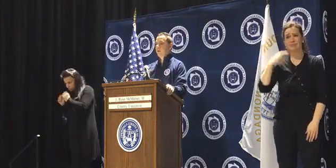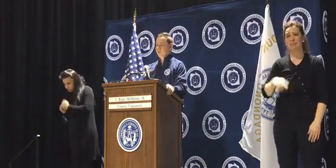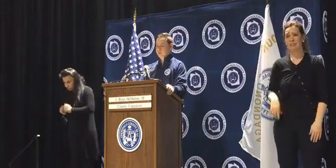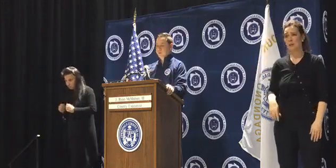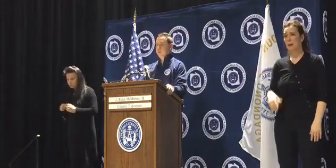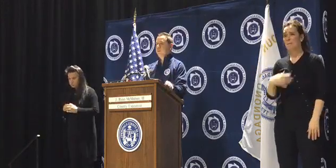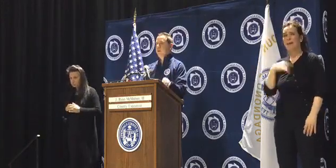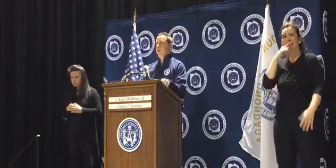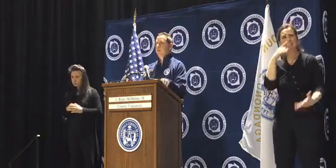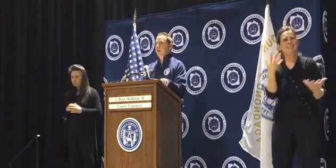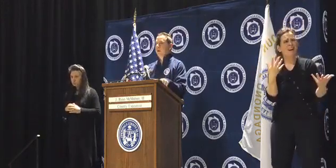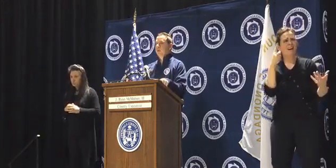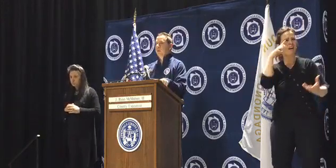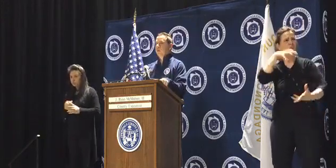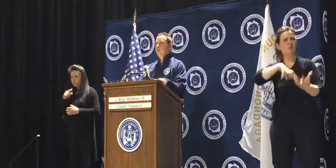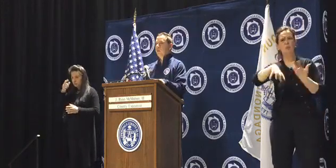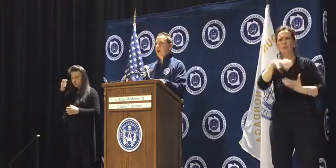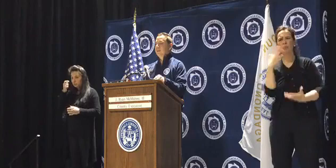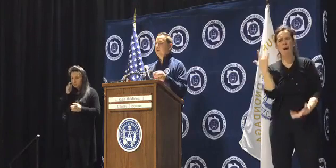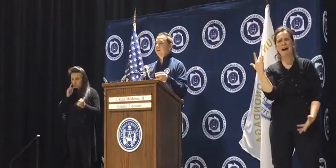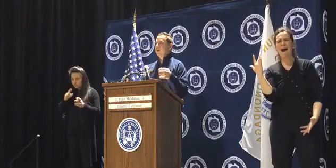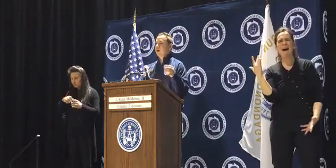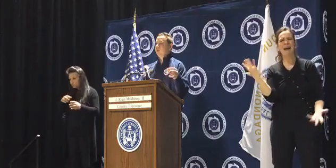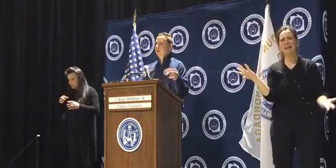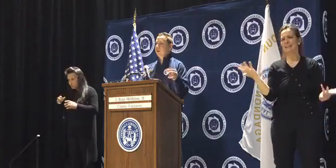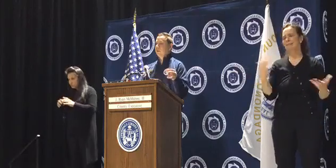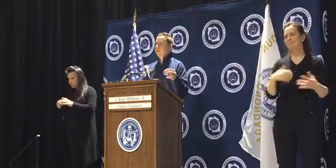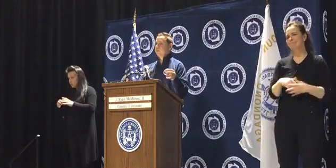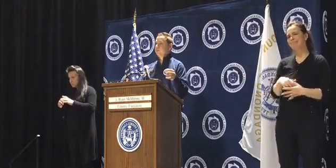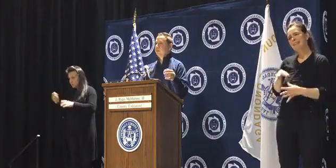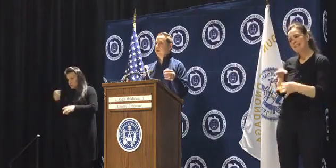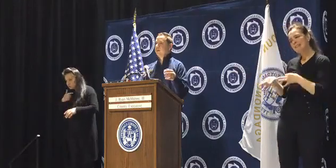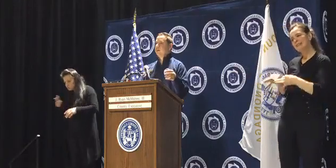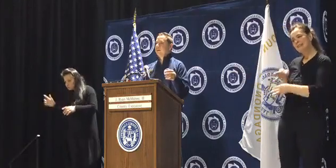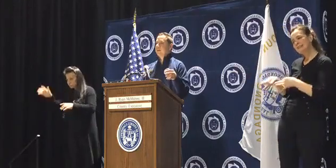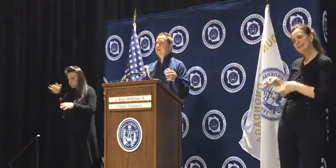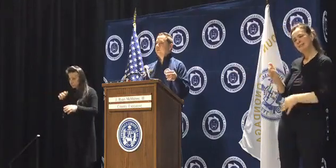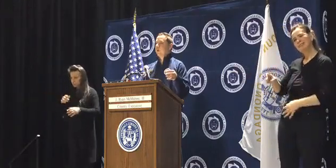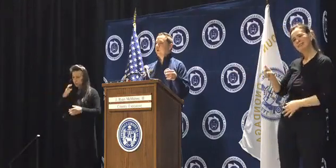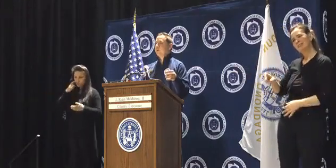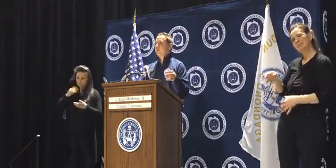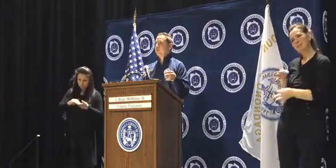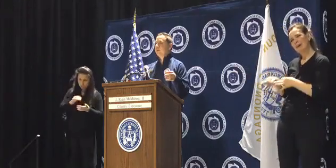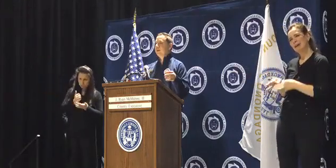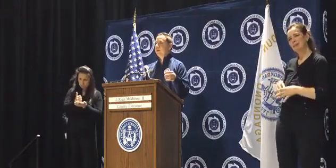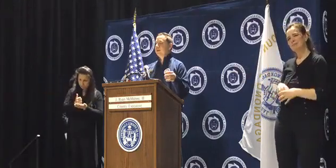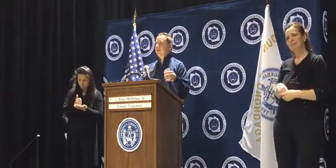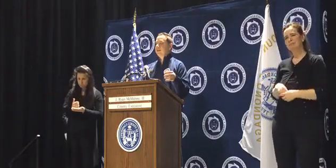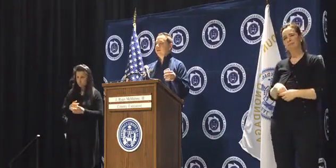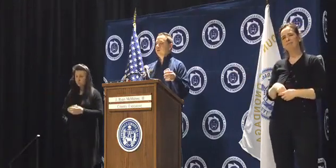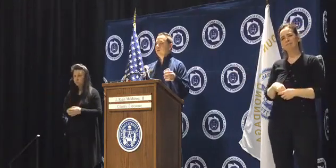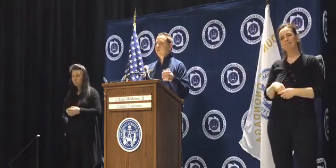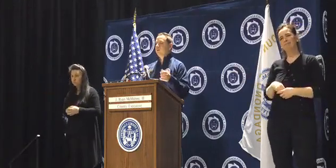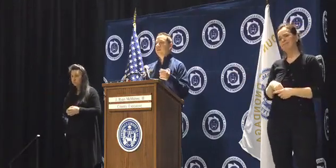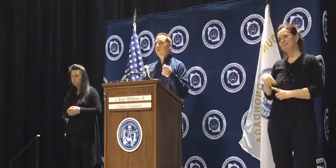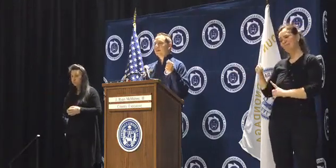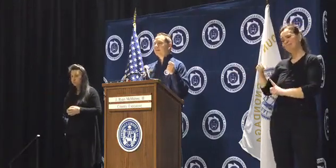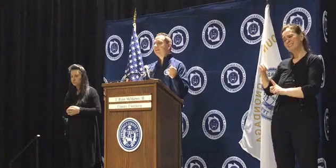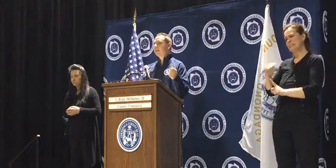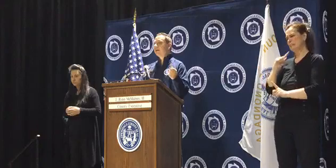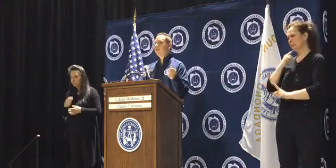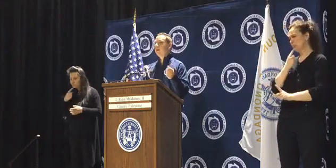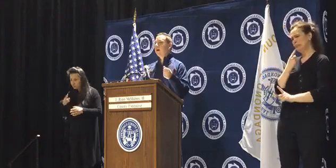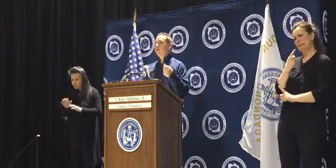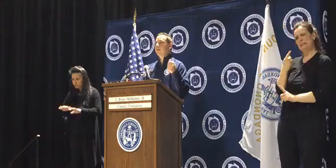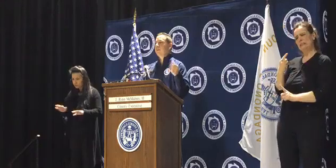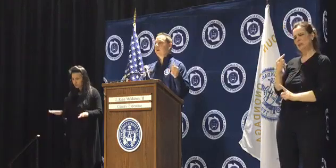and my wife's really stepping up. But overall, I think we got to talk to our kids and let them know this isn't a situation where somebody gets